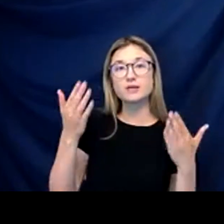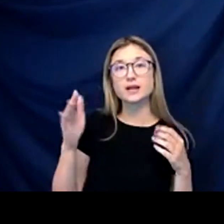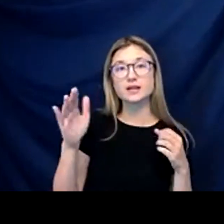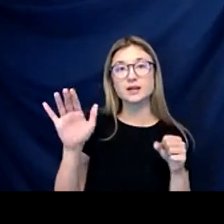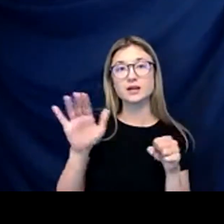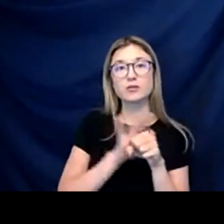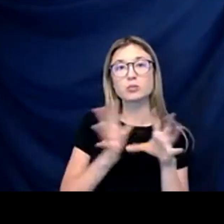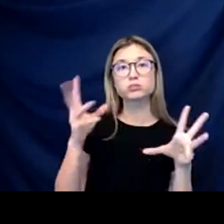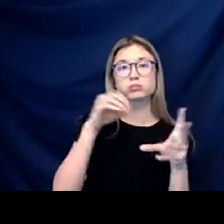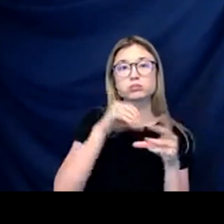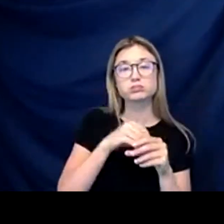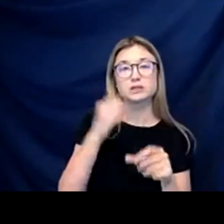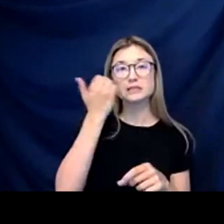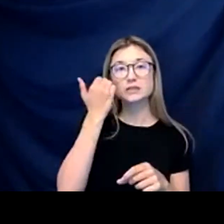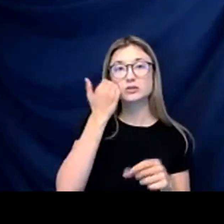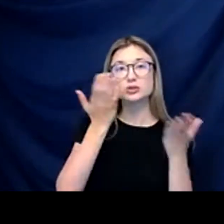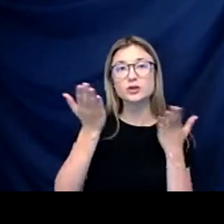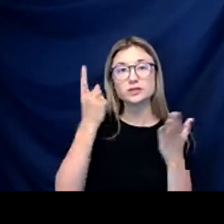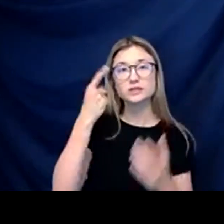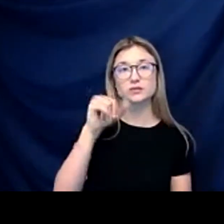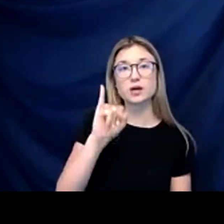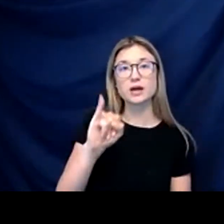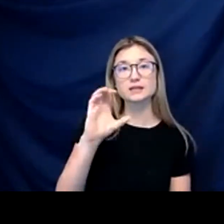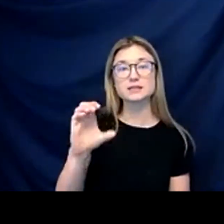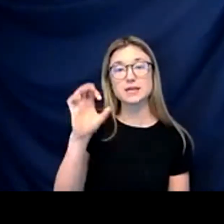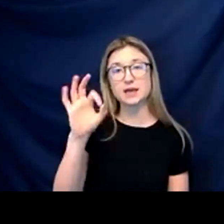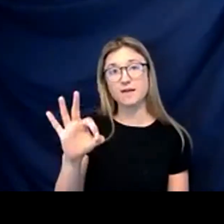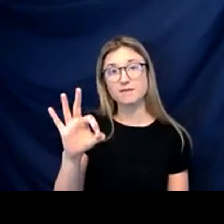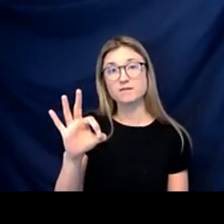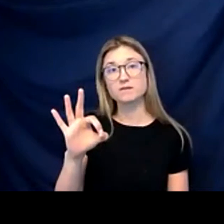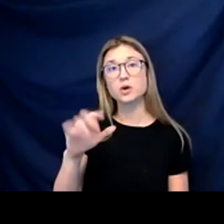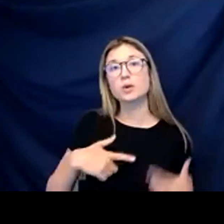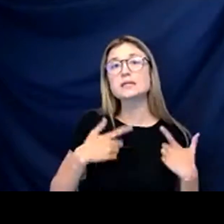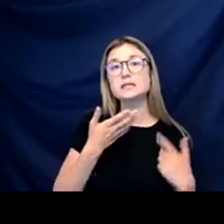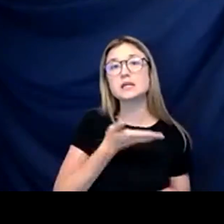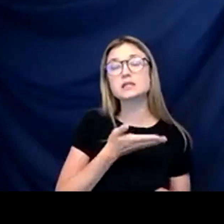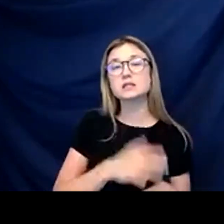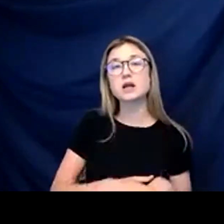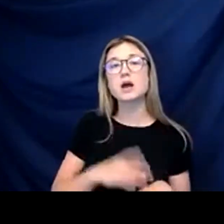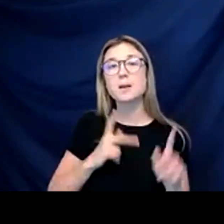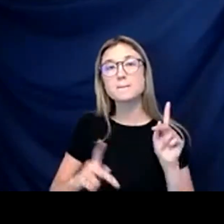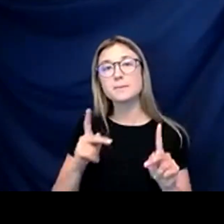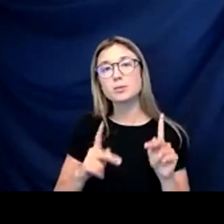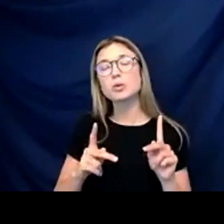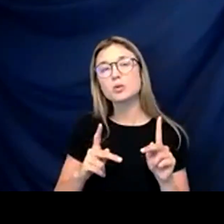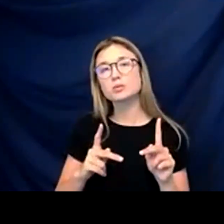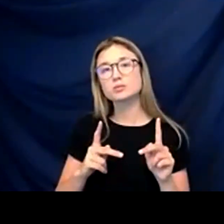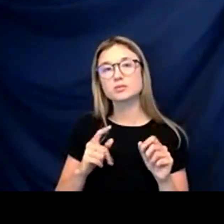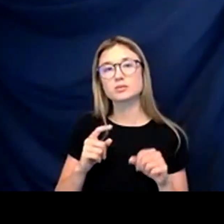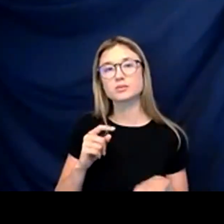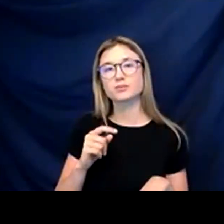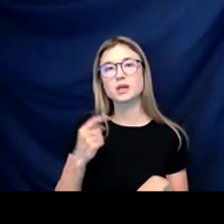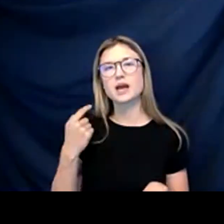ICF residents. And the thought is that next year, after that study is done, we'll be able to run a similar